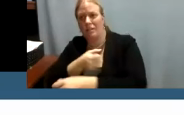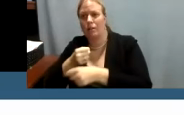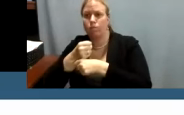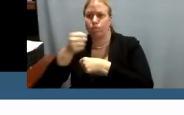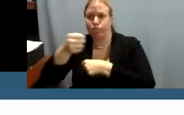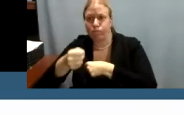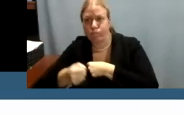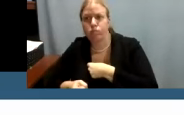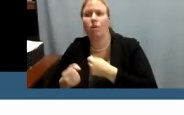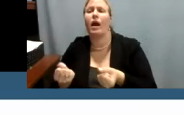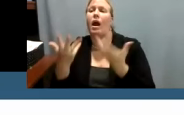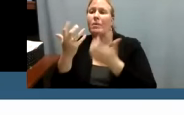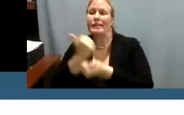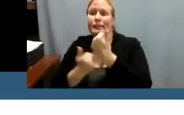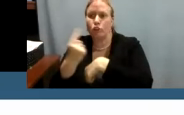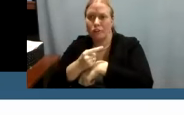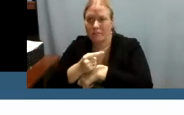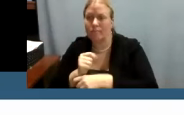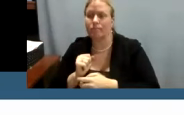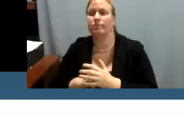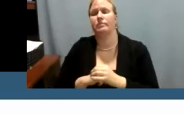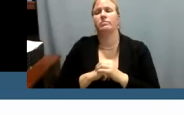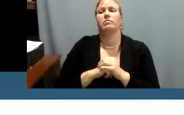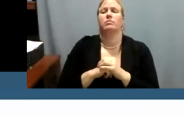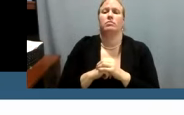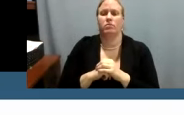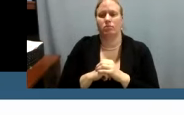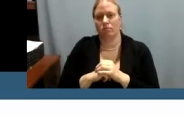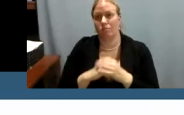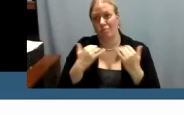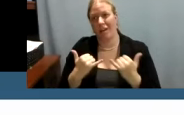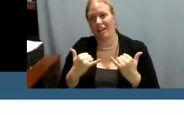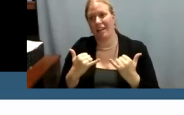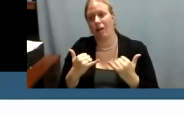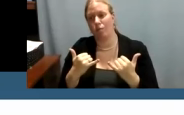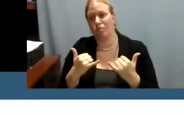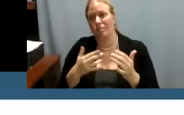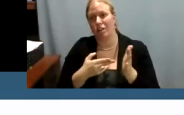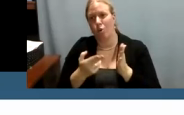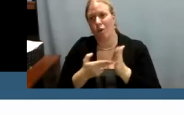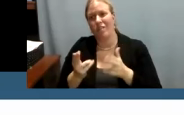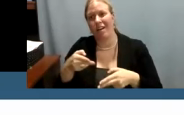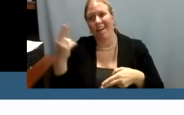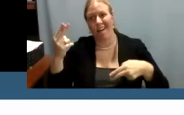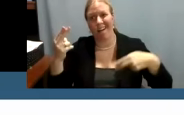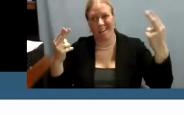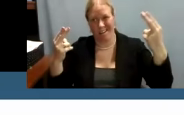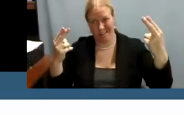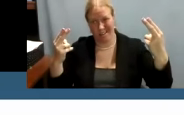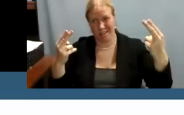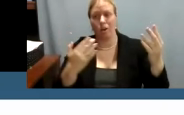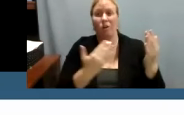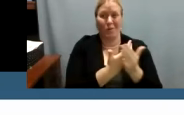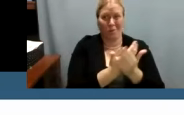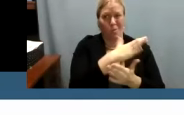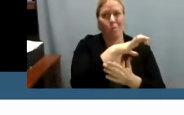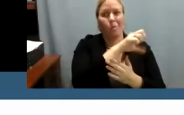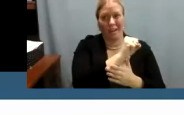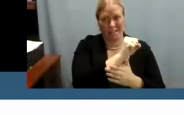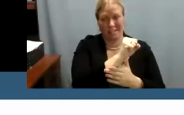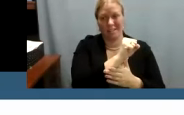day and so um as you can see in front of you um we are in the high category for both new cases for hundred thousand um